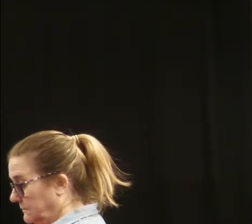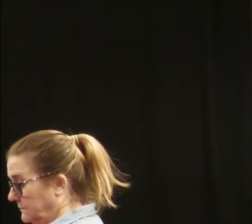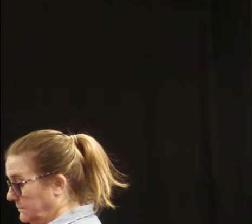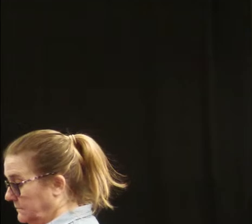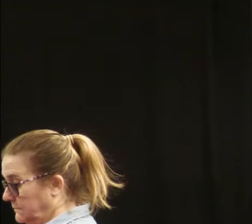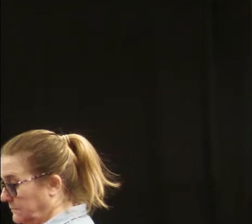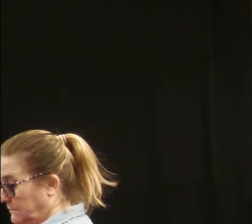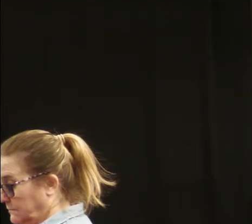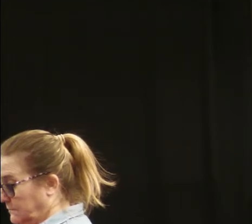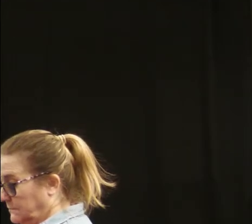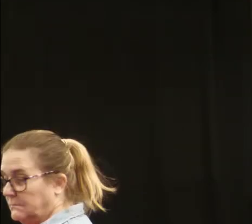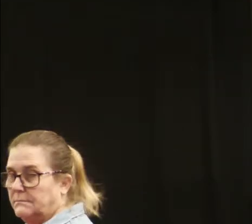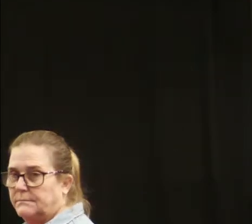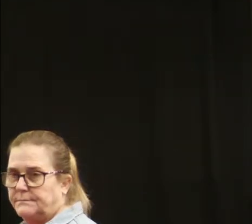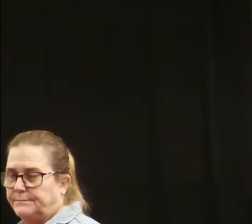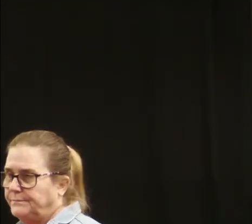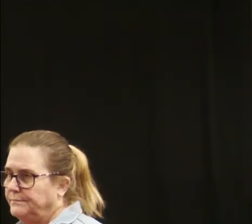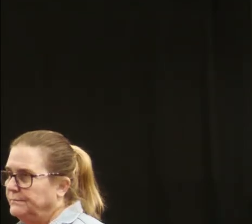Right.